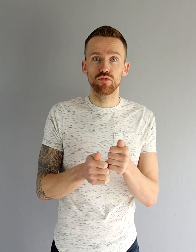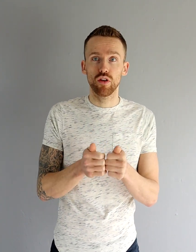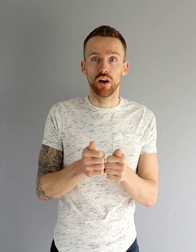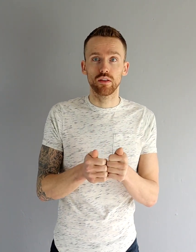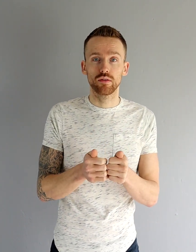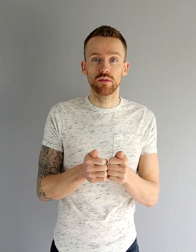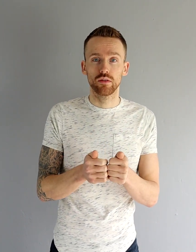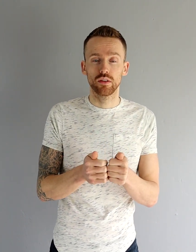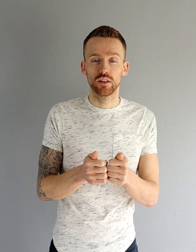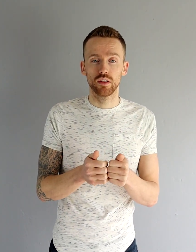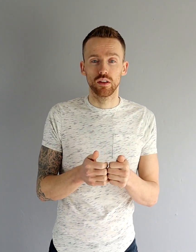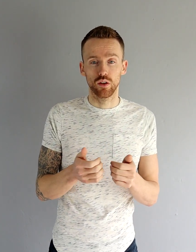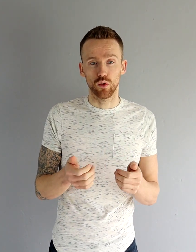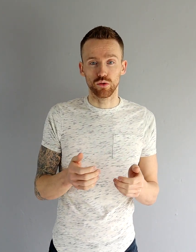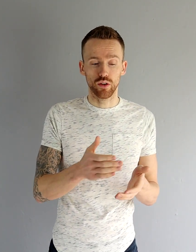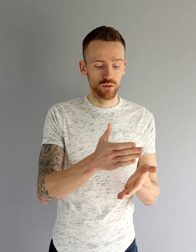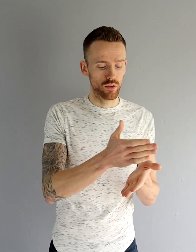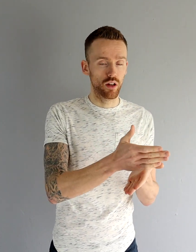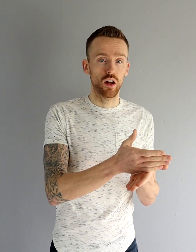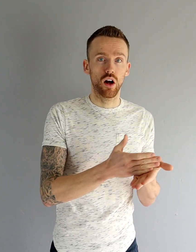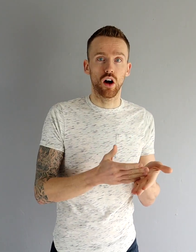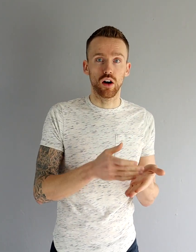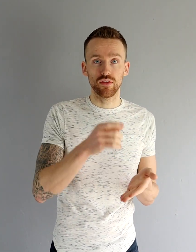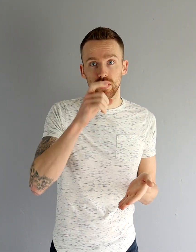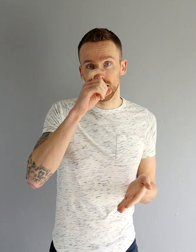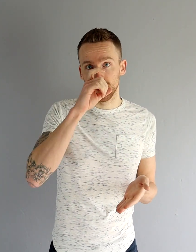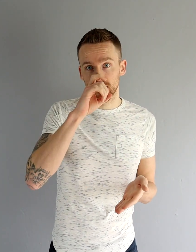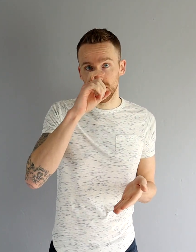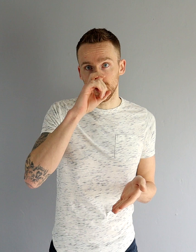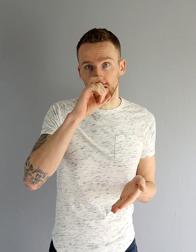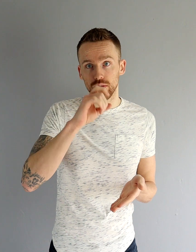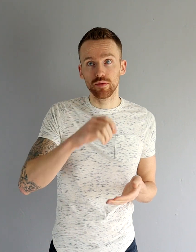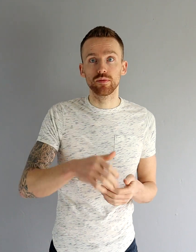brother. Also, half sister.